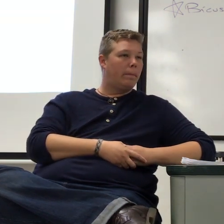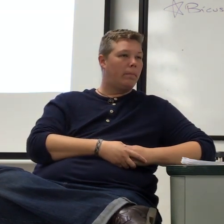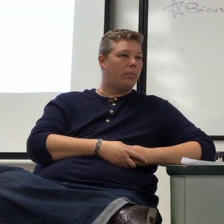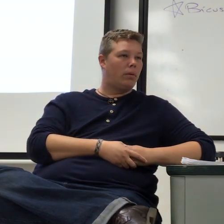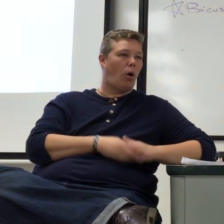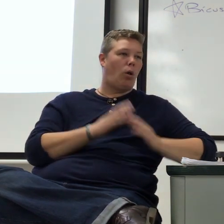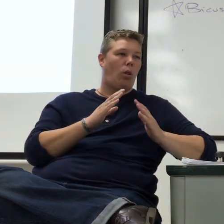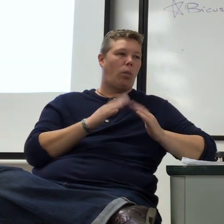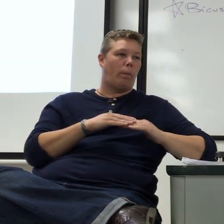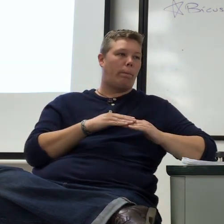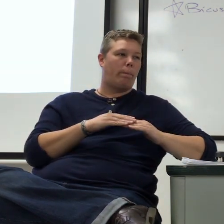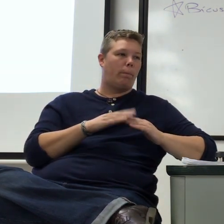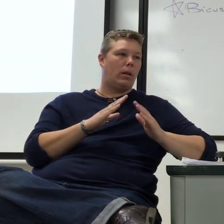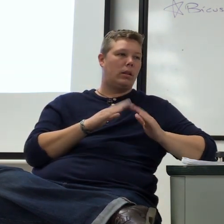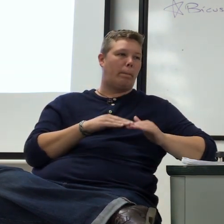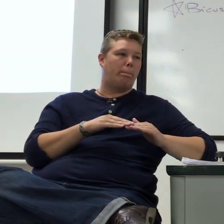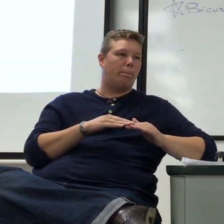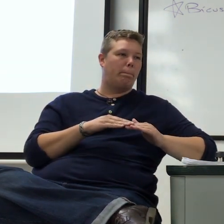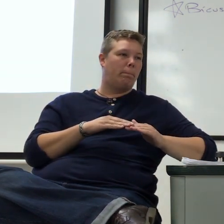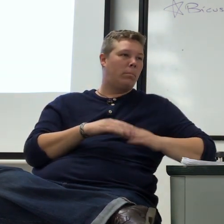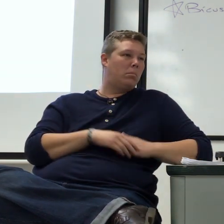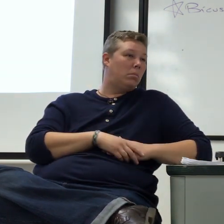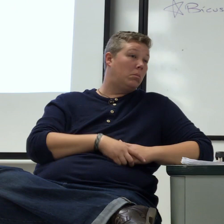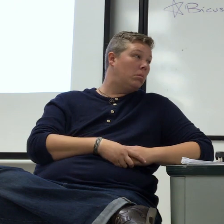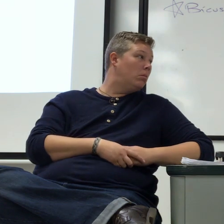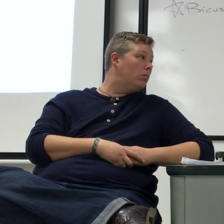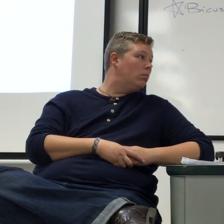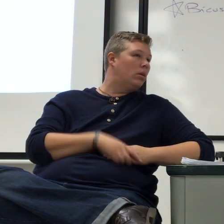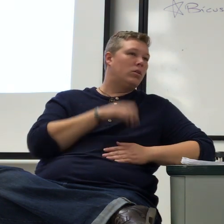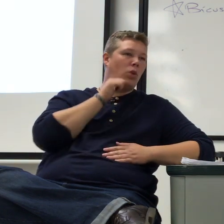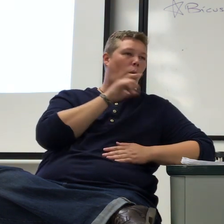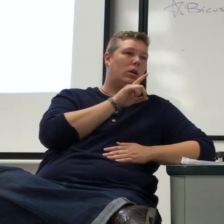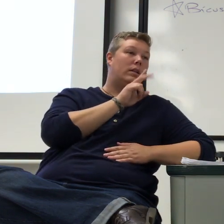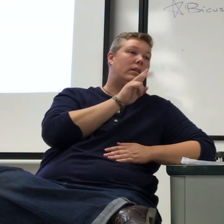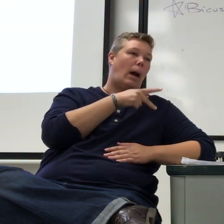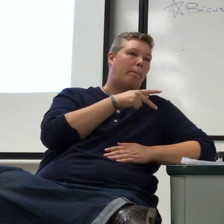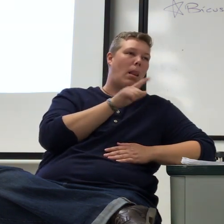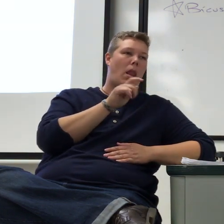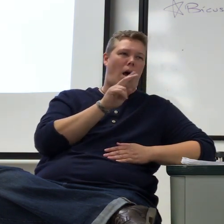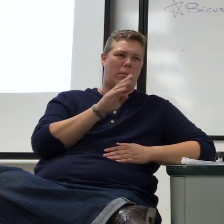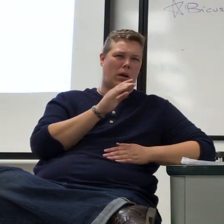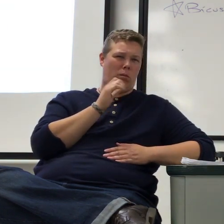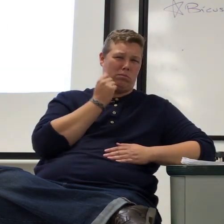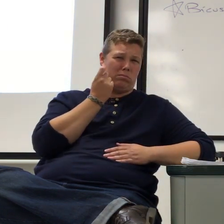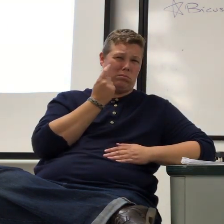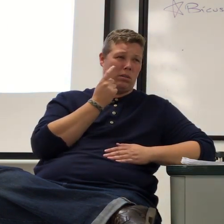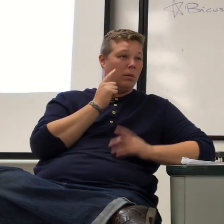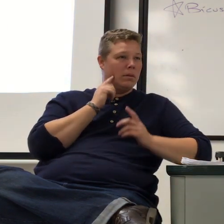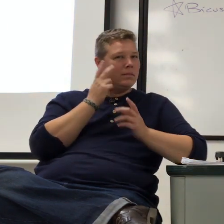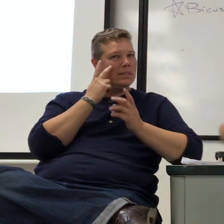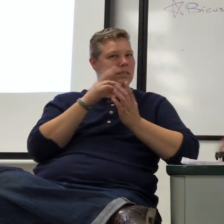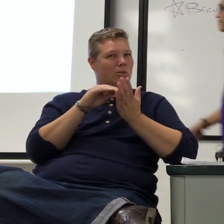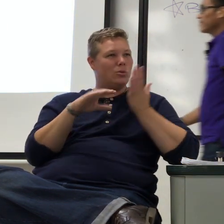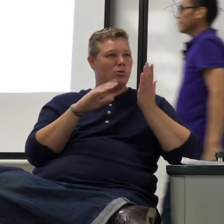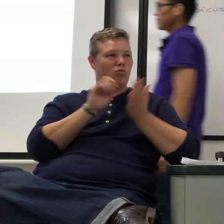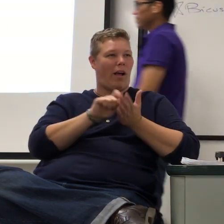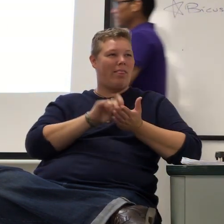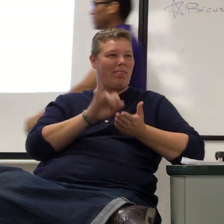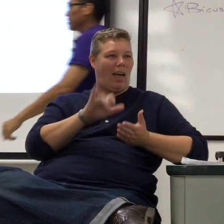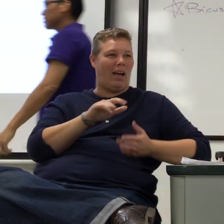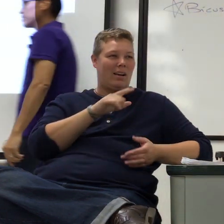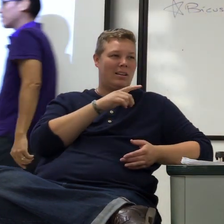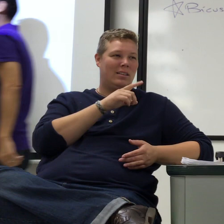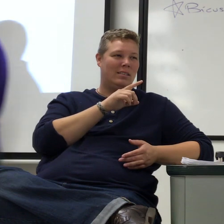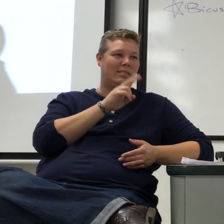If you ever have to spell it. So don't go dup lub. I won't know what you mean. I've seen students do that. I'm like,